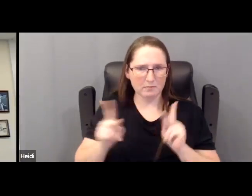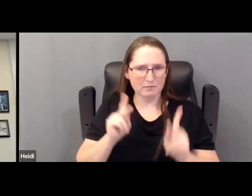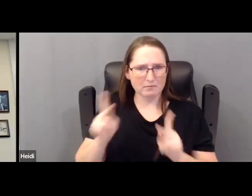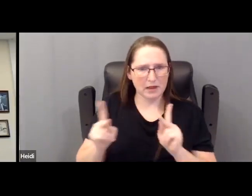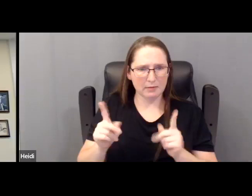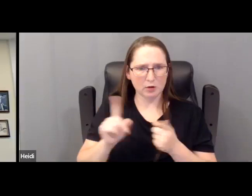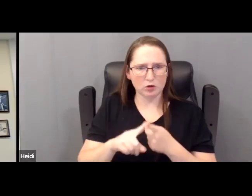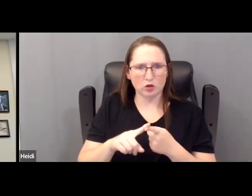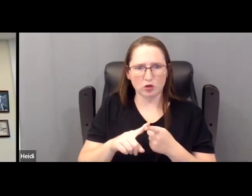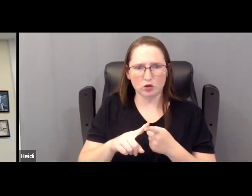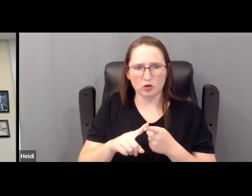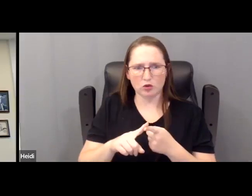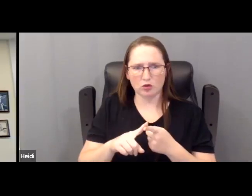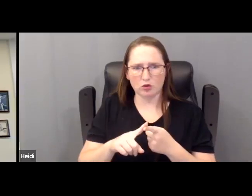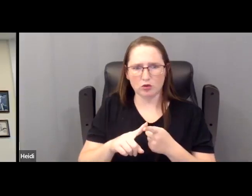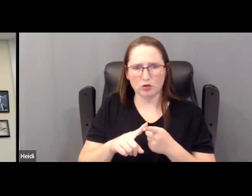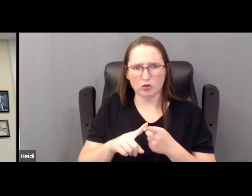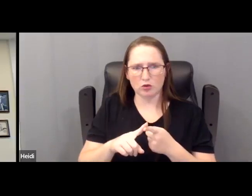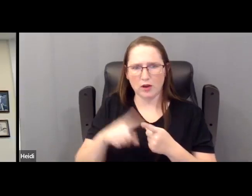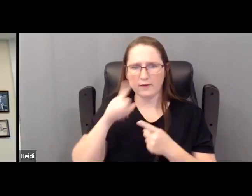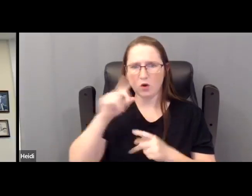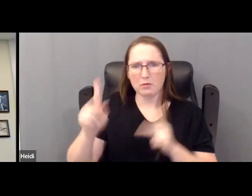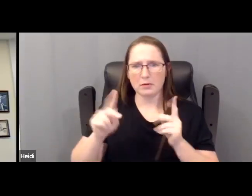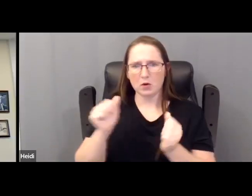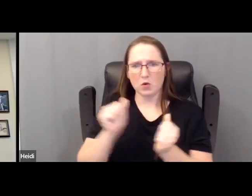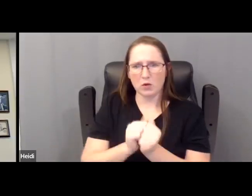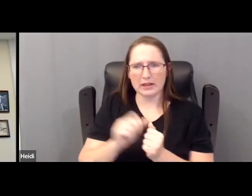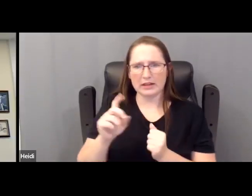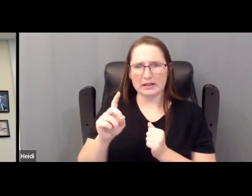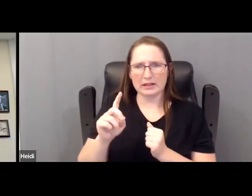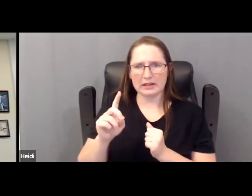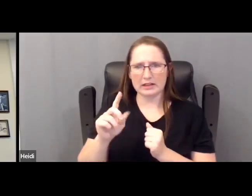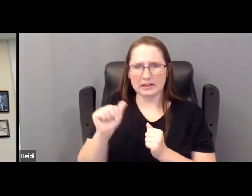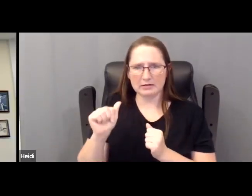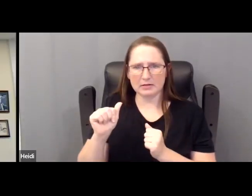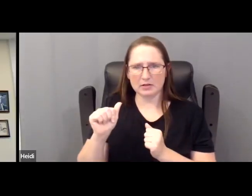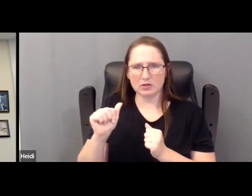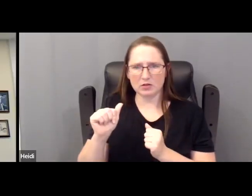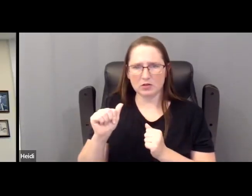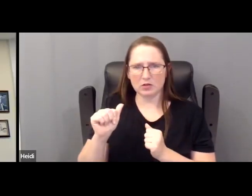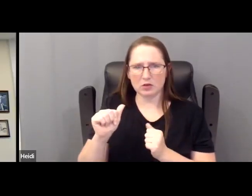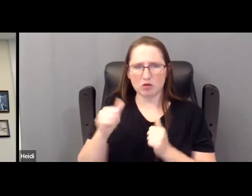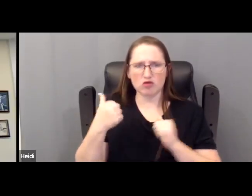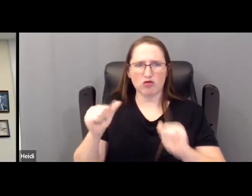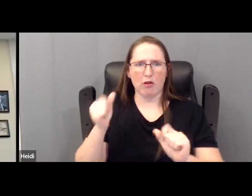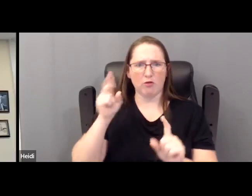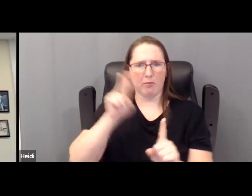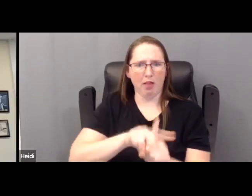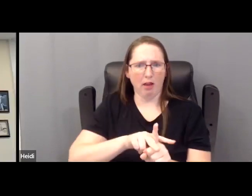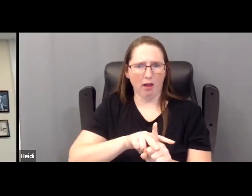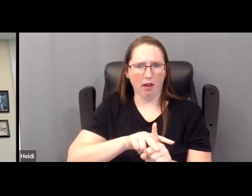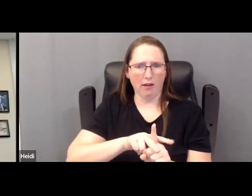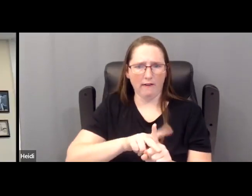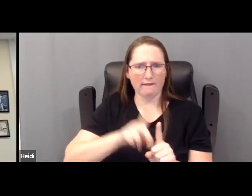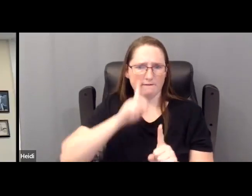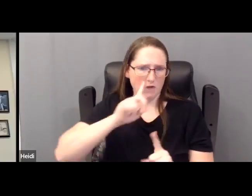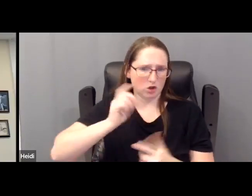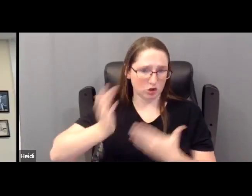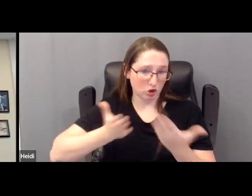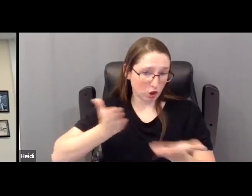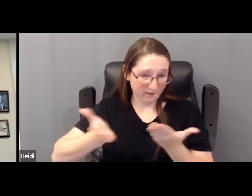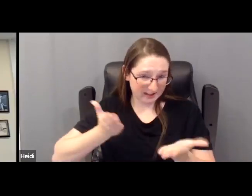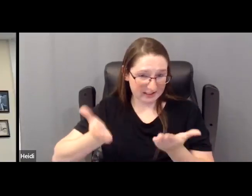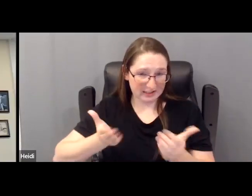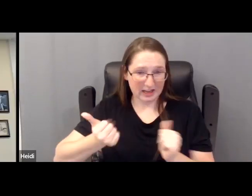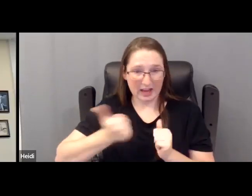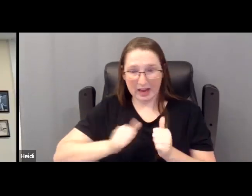to for people with disabilities that are trying to apply for the services? Is there any